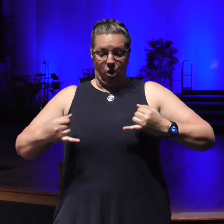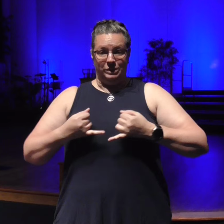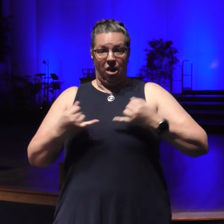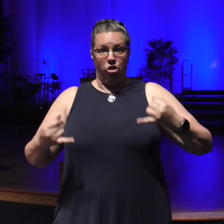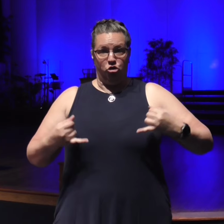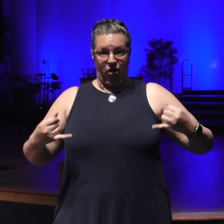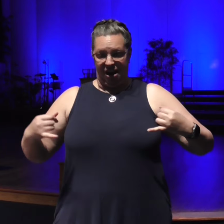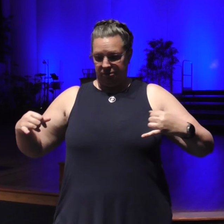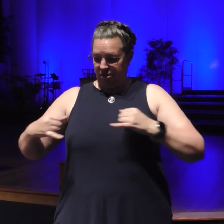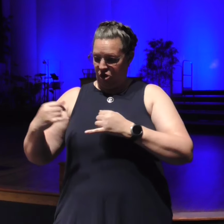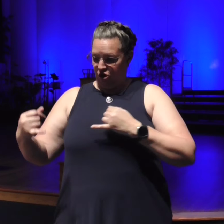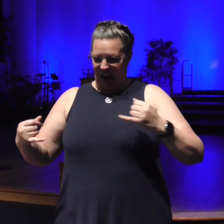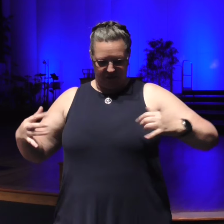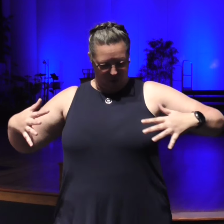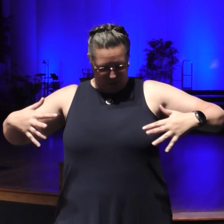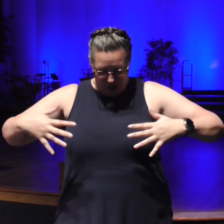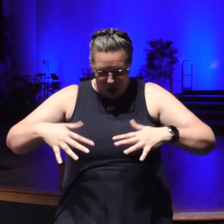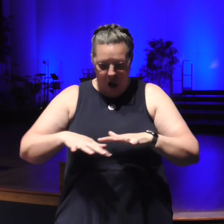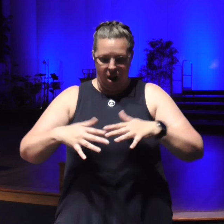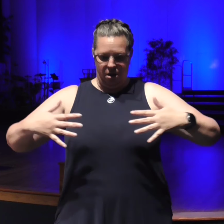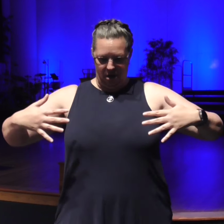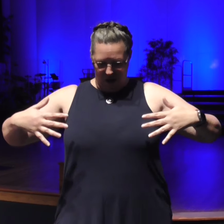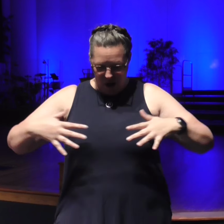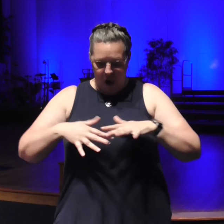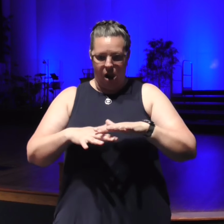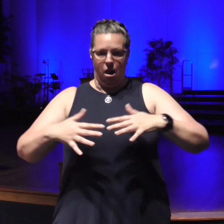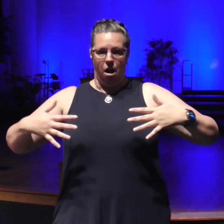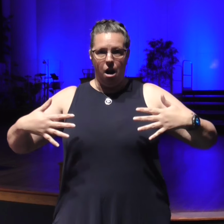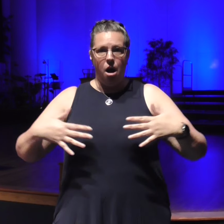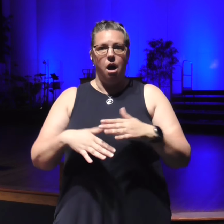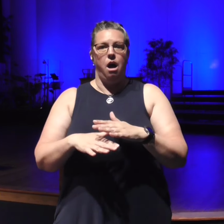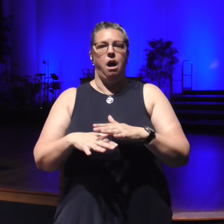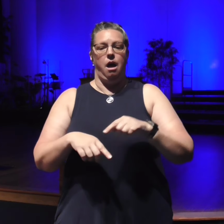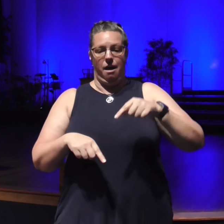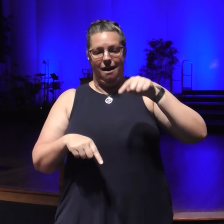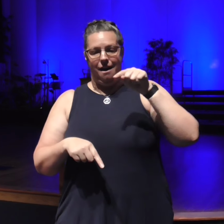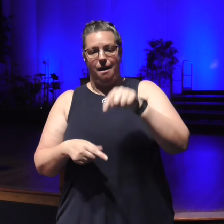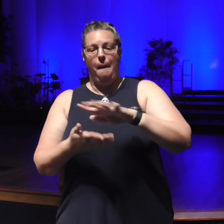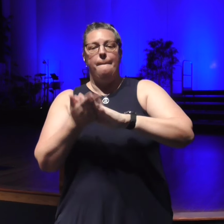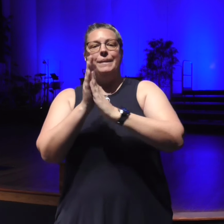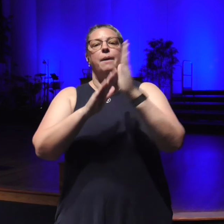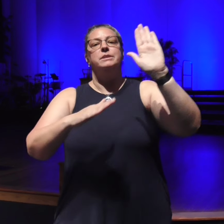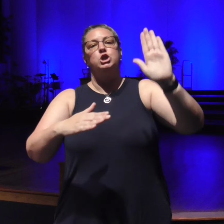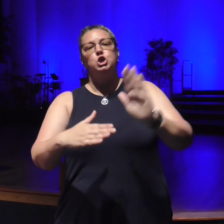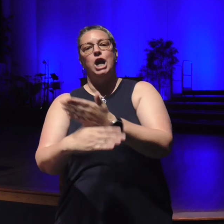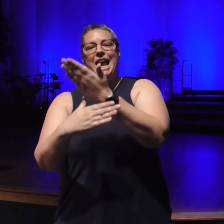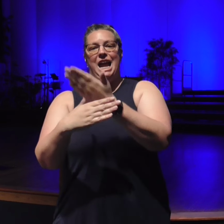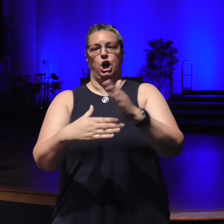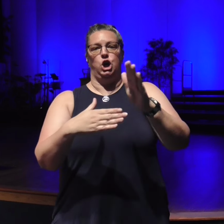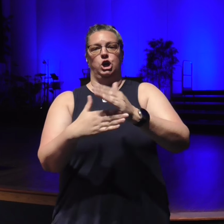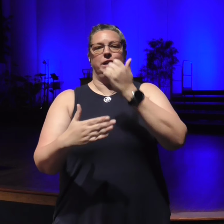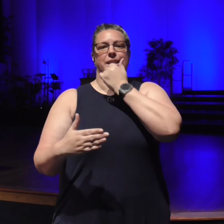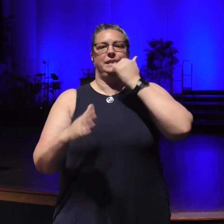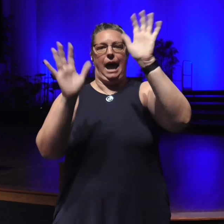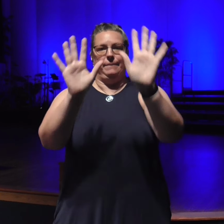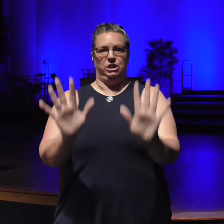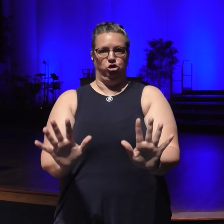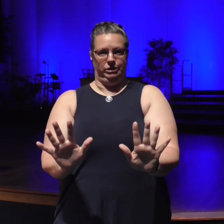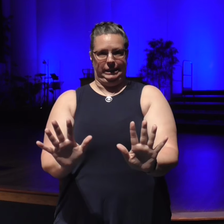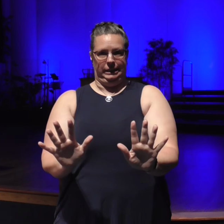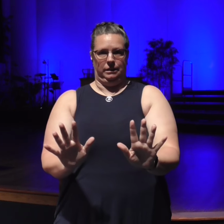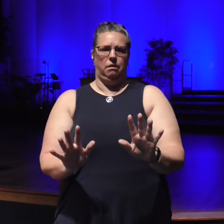together, we can create a shared tapestry. And this one to me is